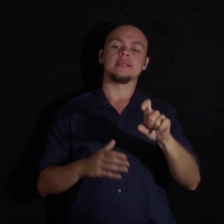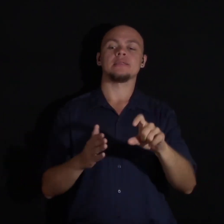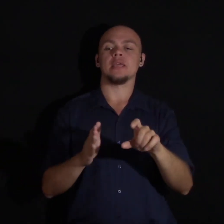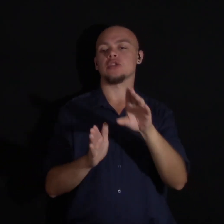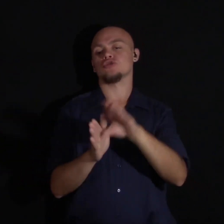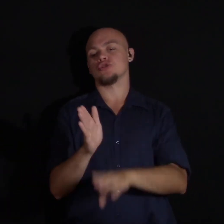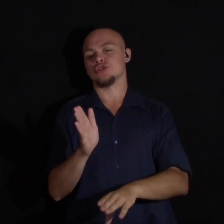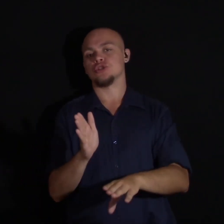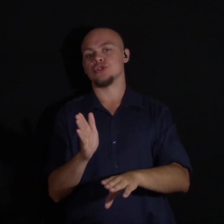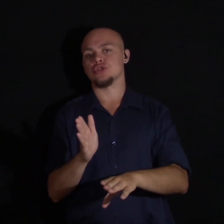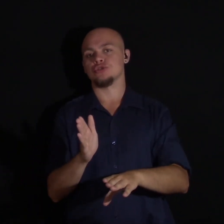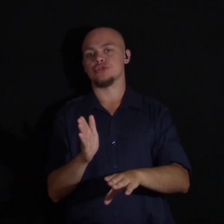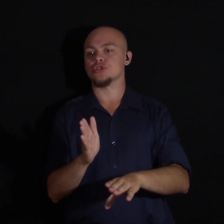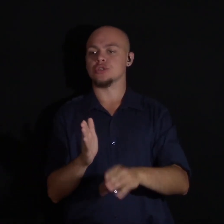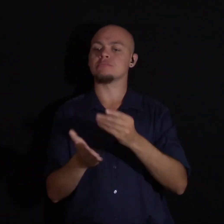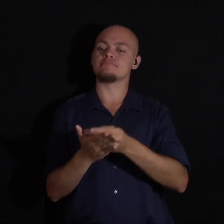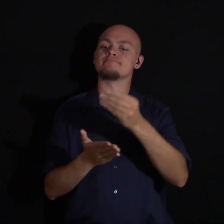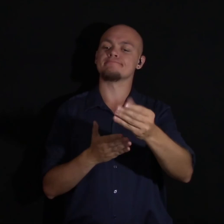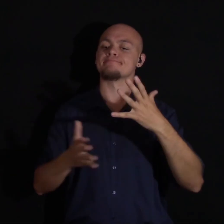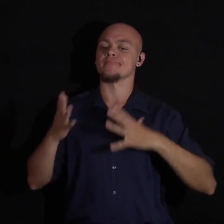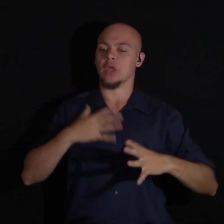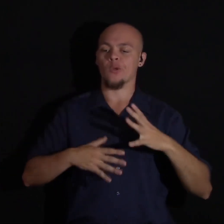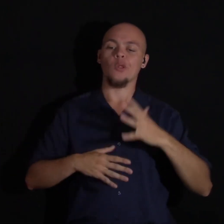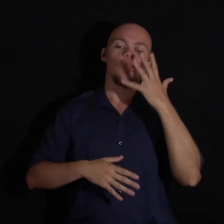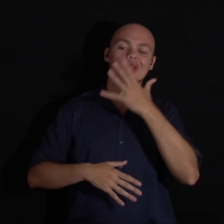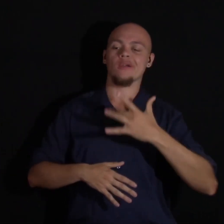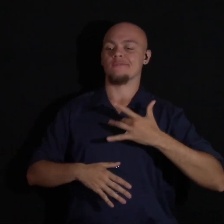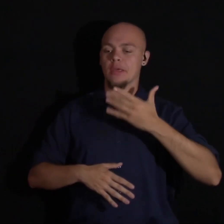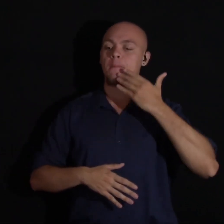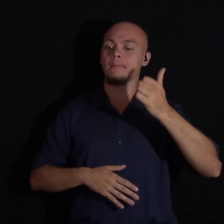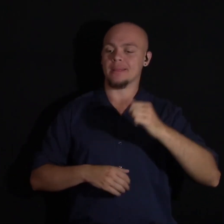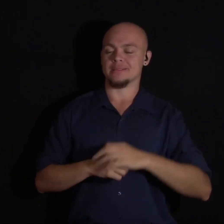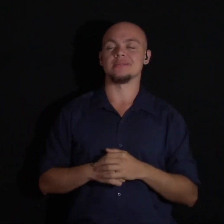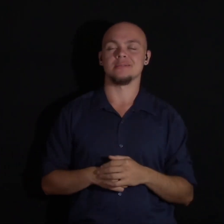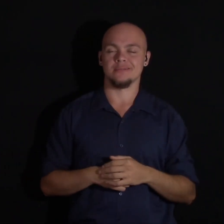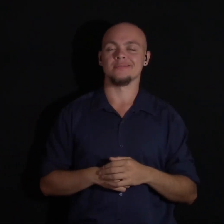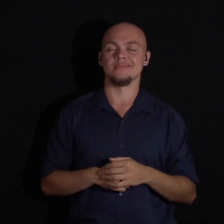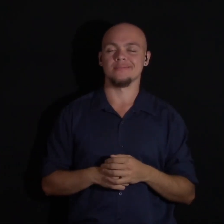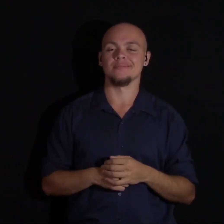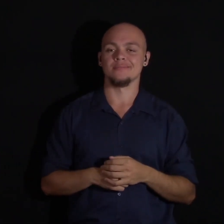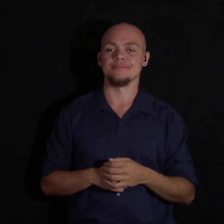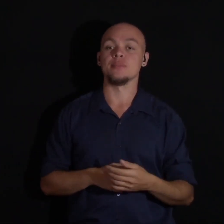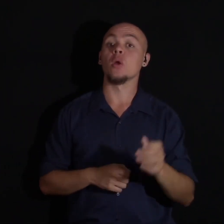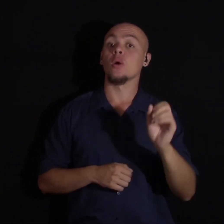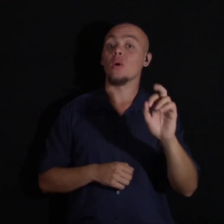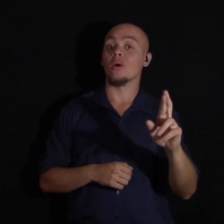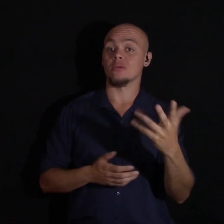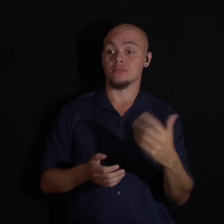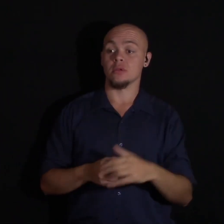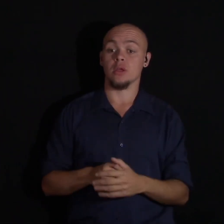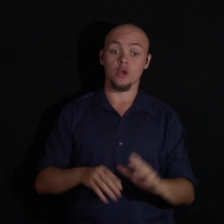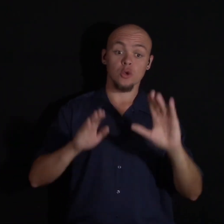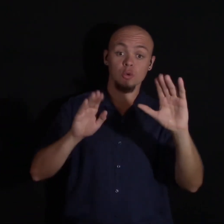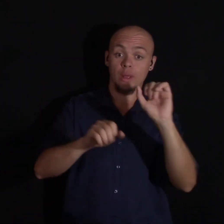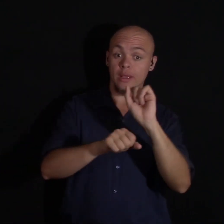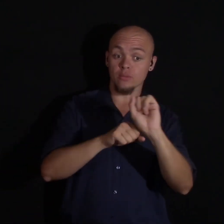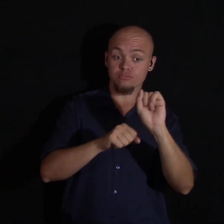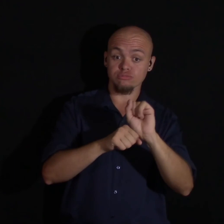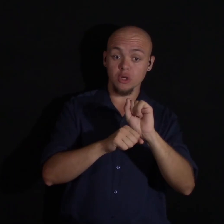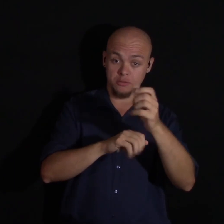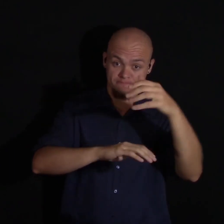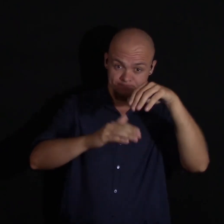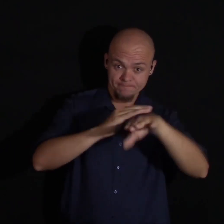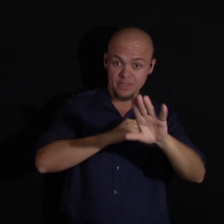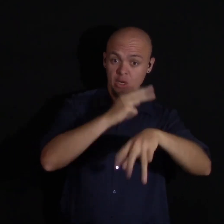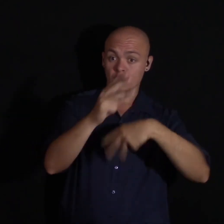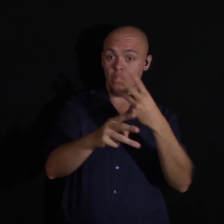can look and feel their best. Or you might say, I help people get great work into the world.